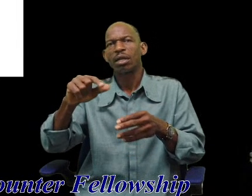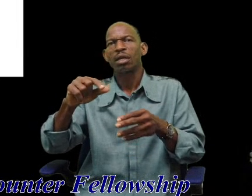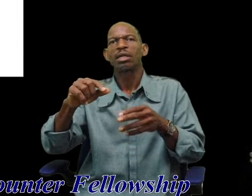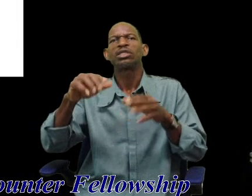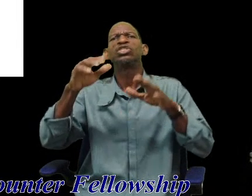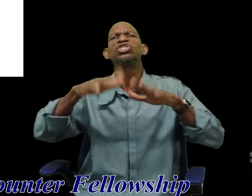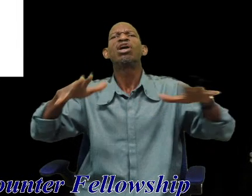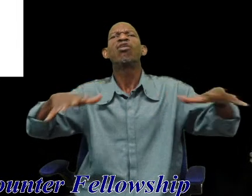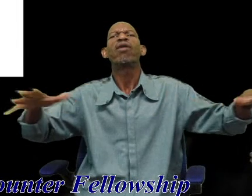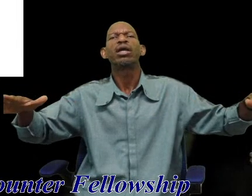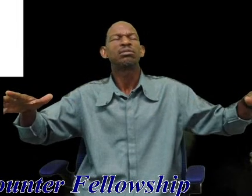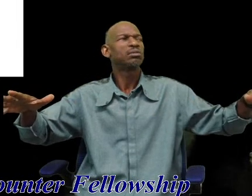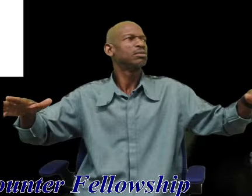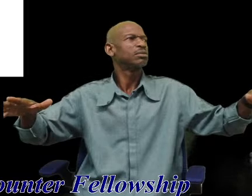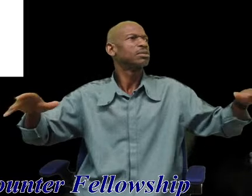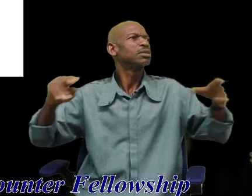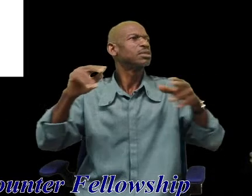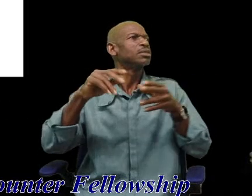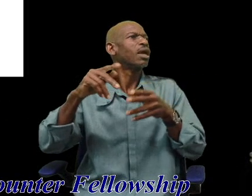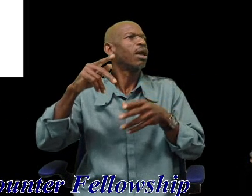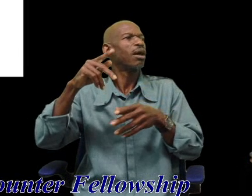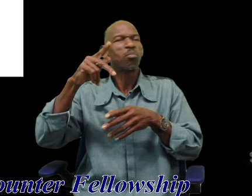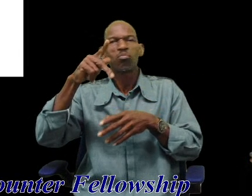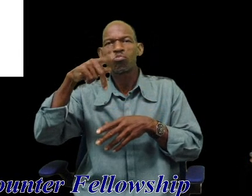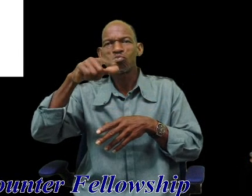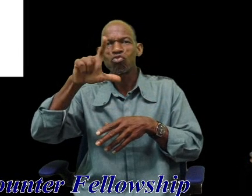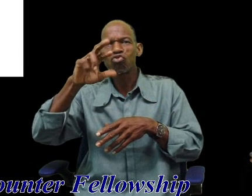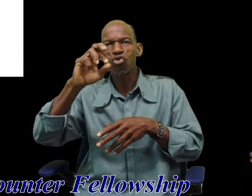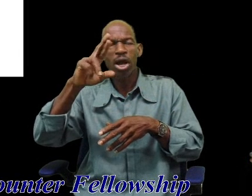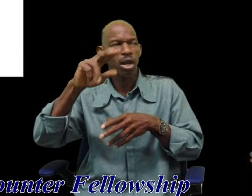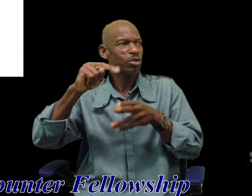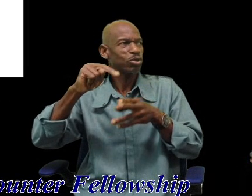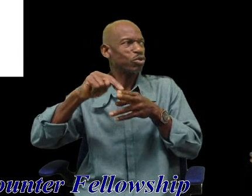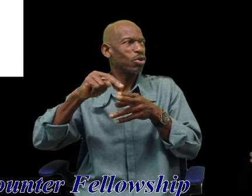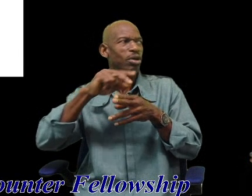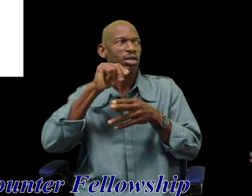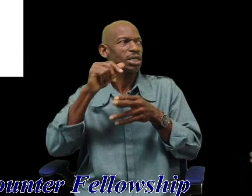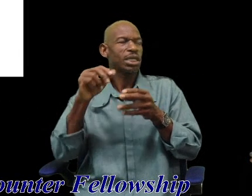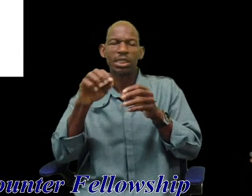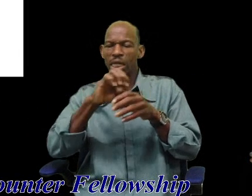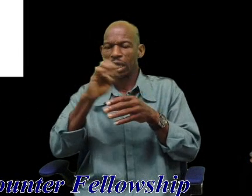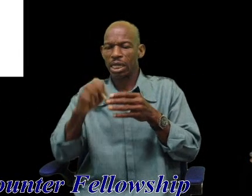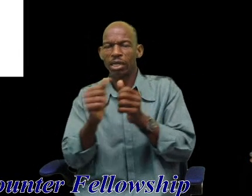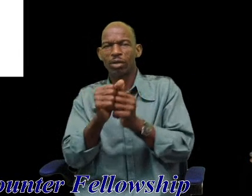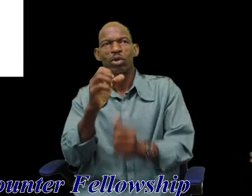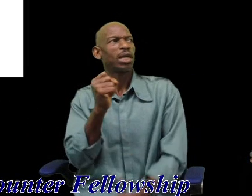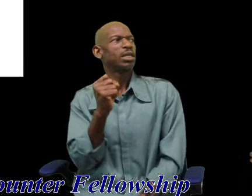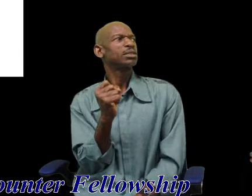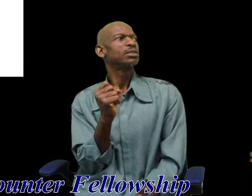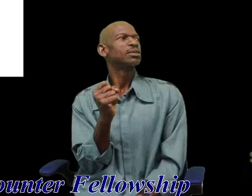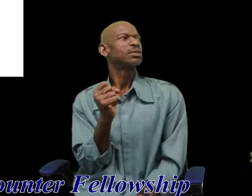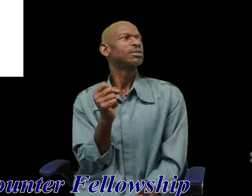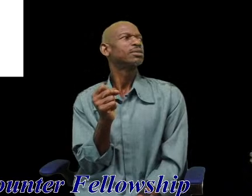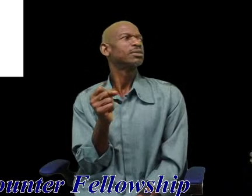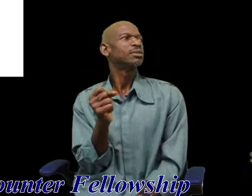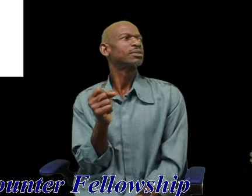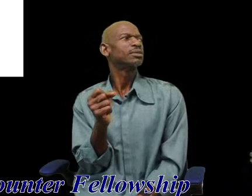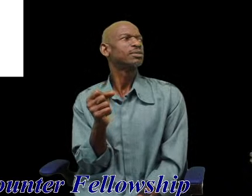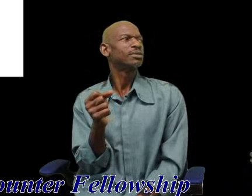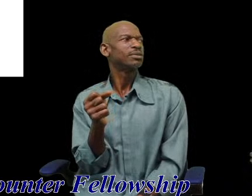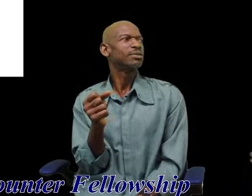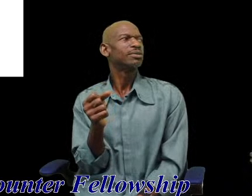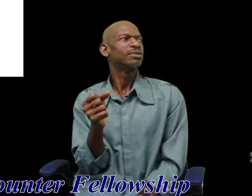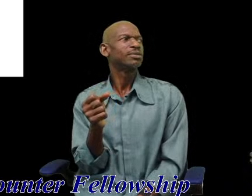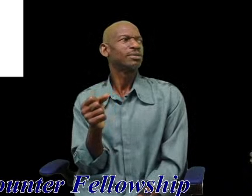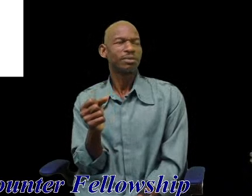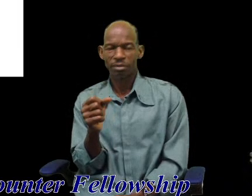than one, but it does not end with S. So we're going to be also looking at exceptions to the rules, so that you will be